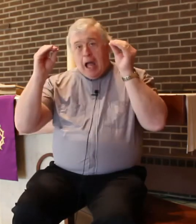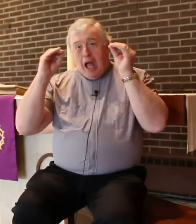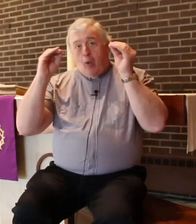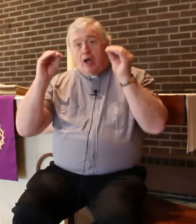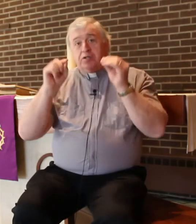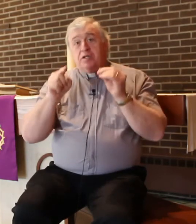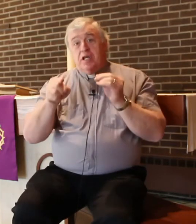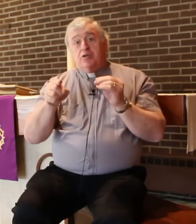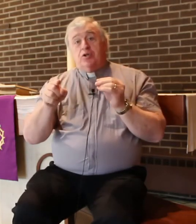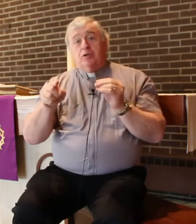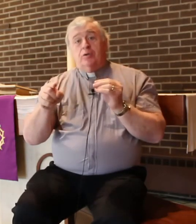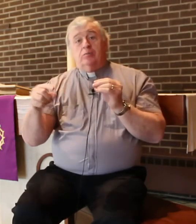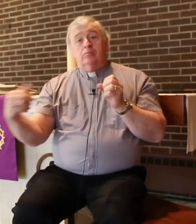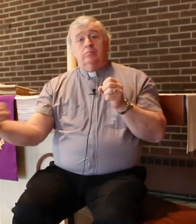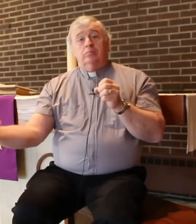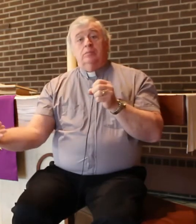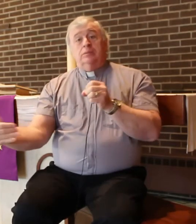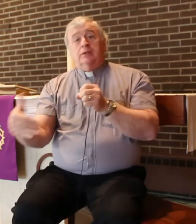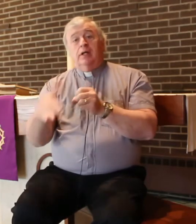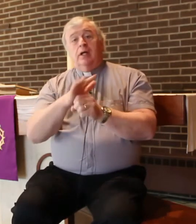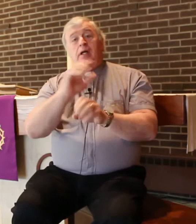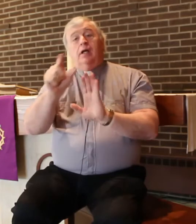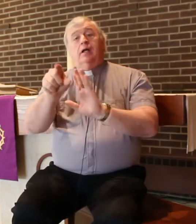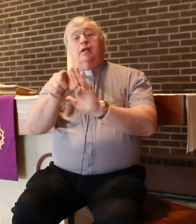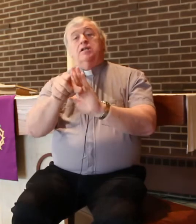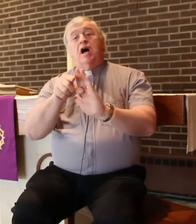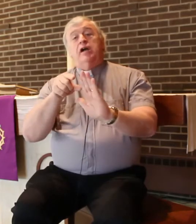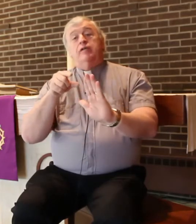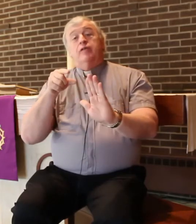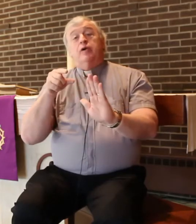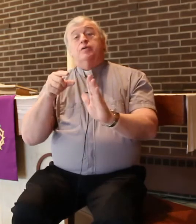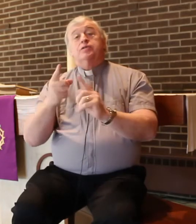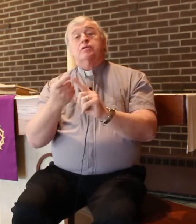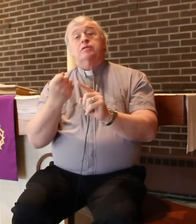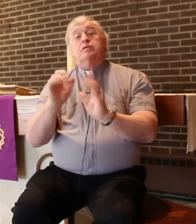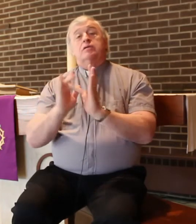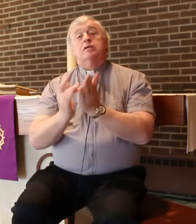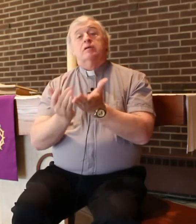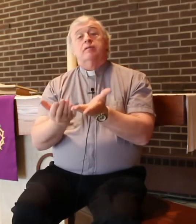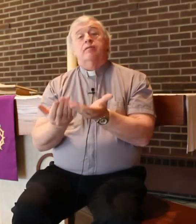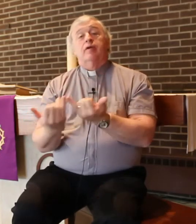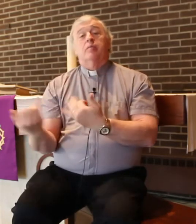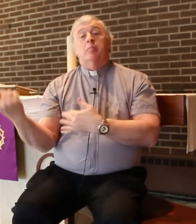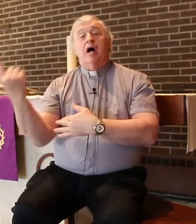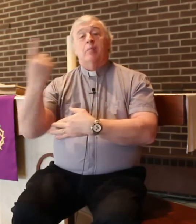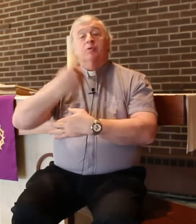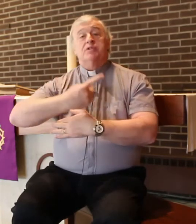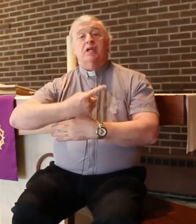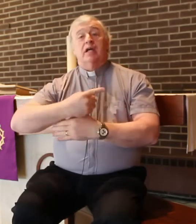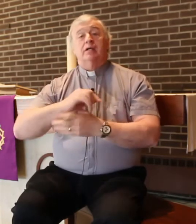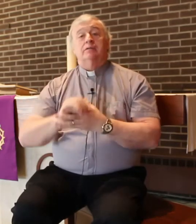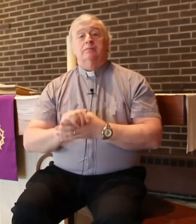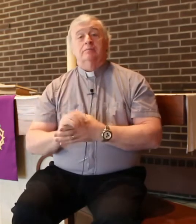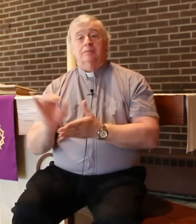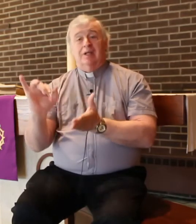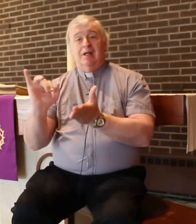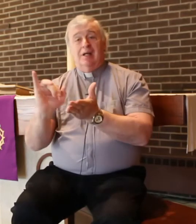I want to teach you an entire verse from the Bible today.